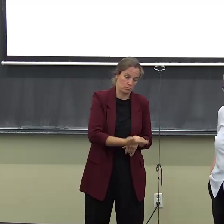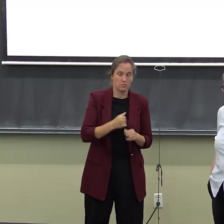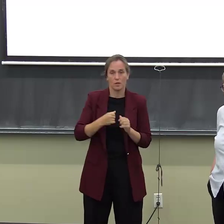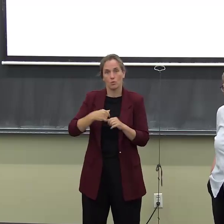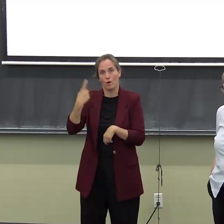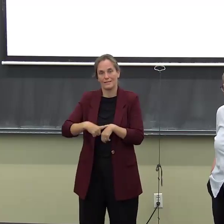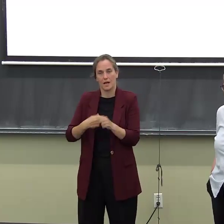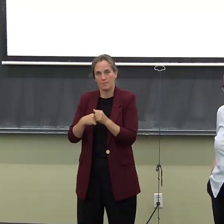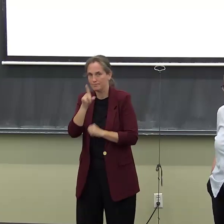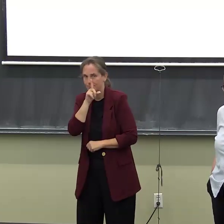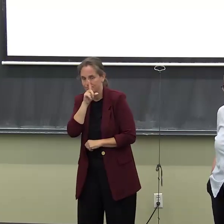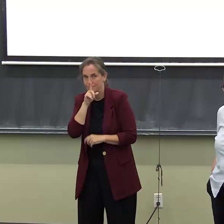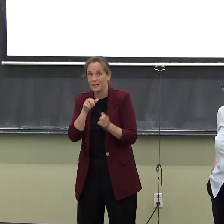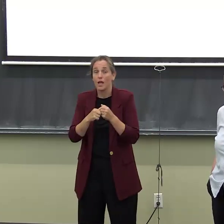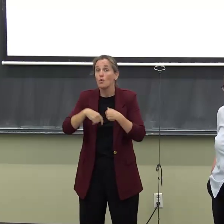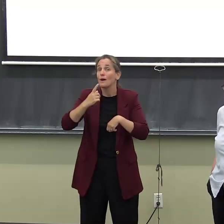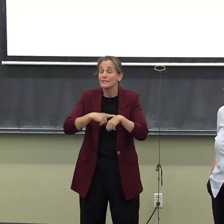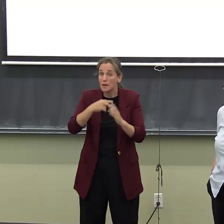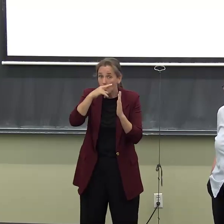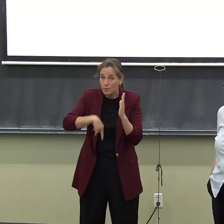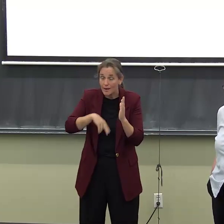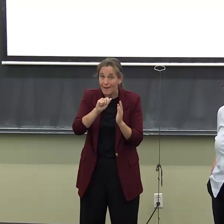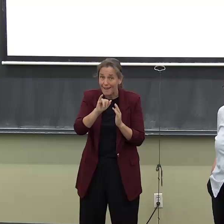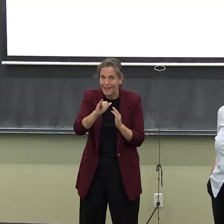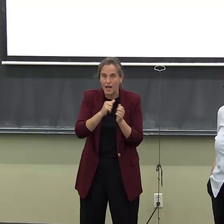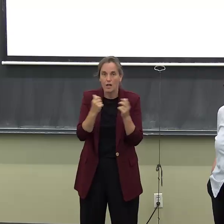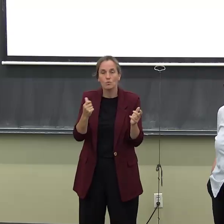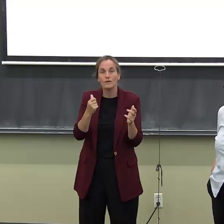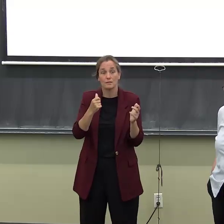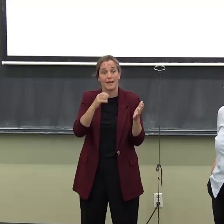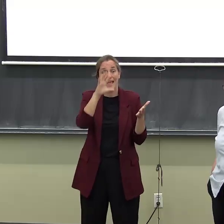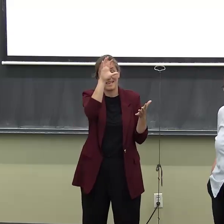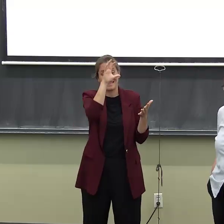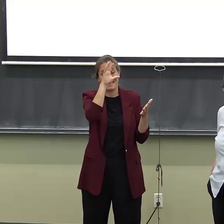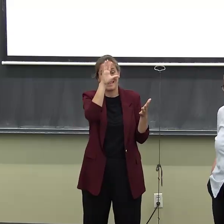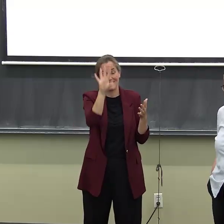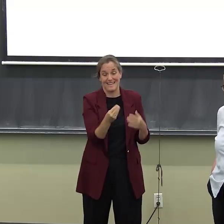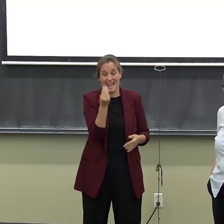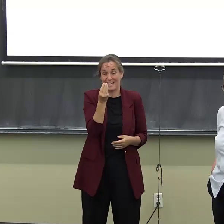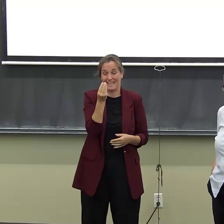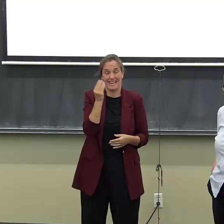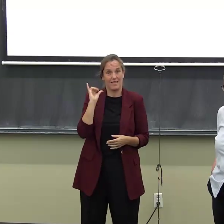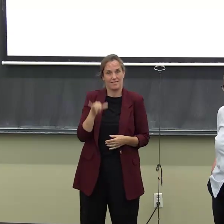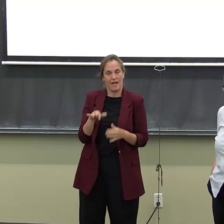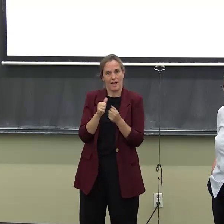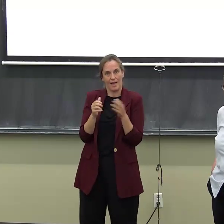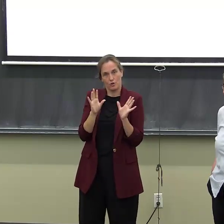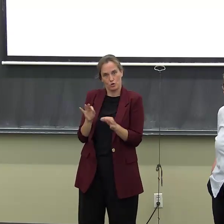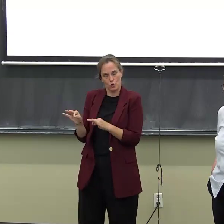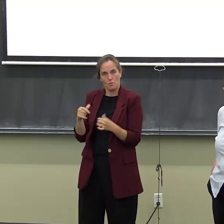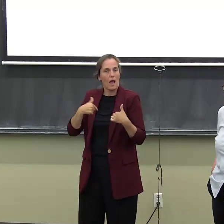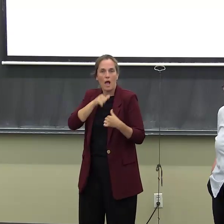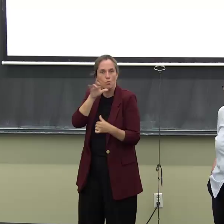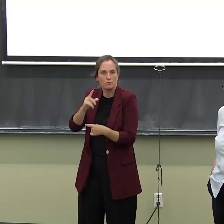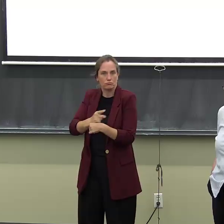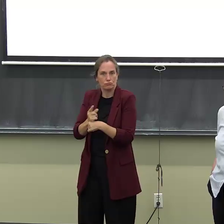one point I read that the artificial intelligence was actually taking that and determining that I wasn't